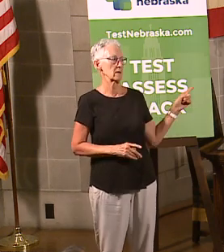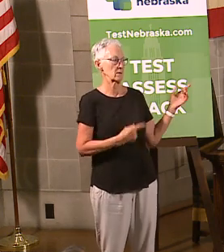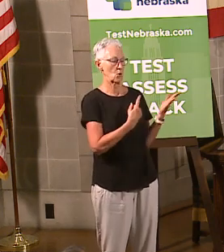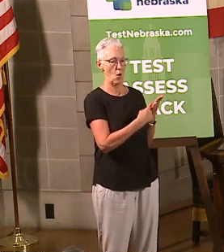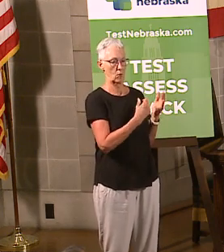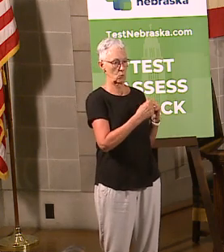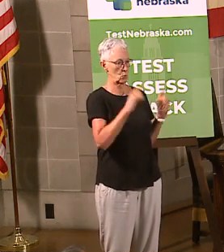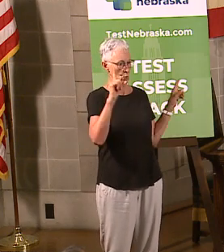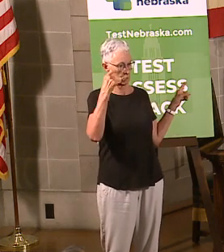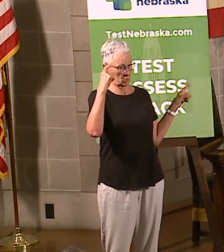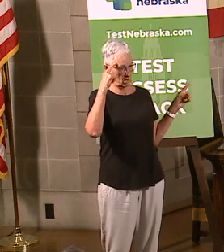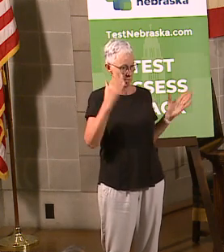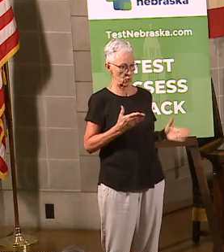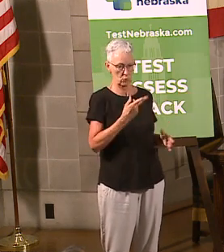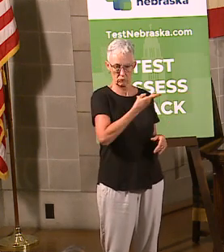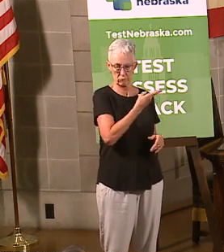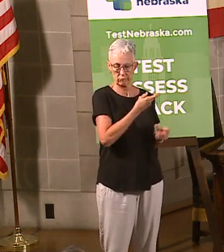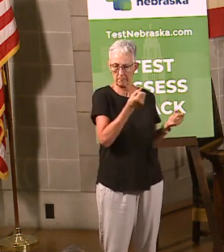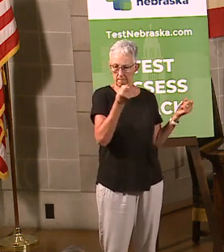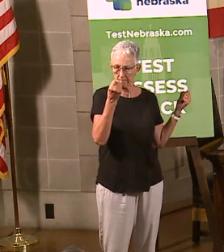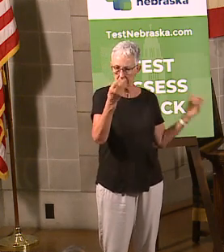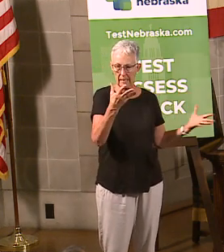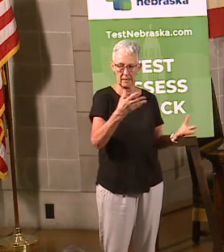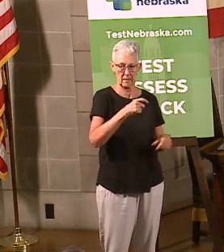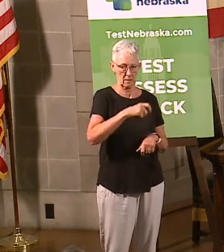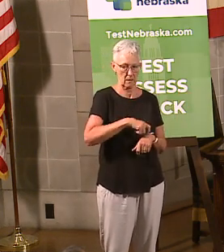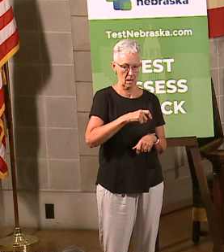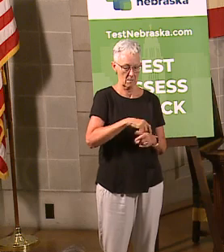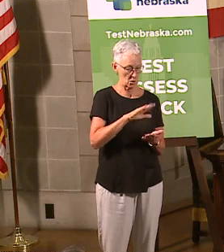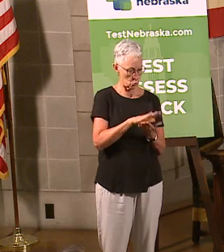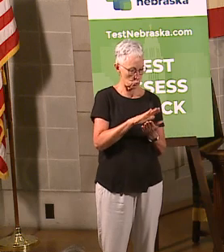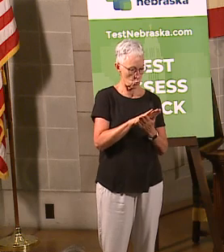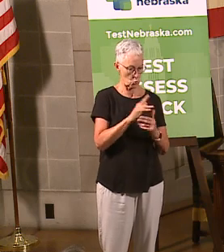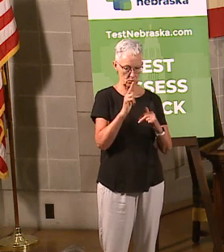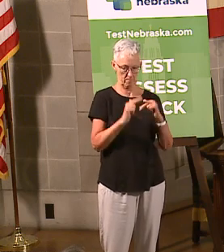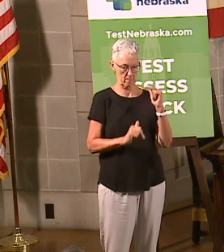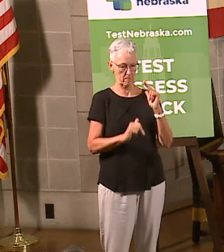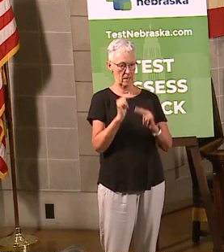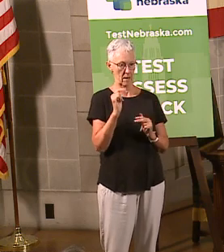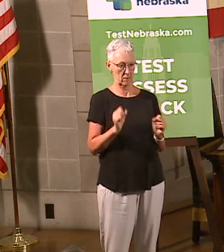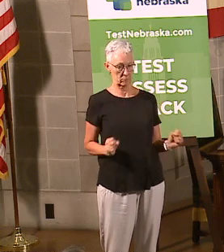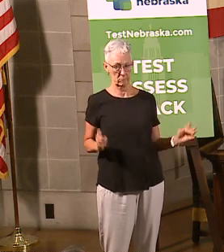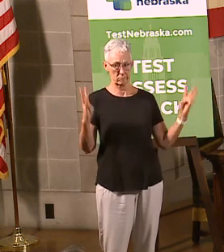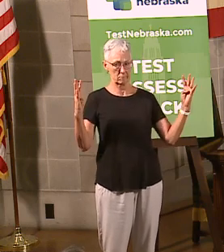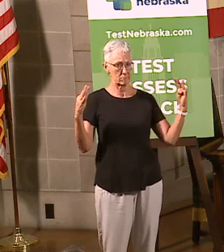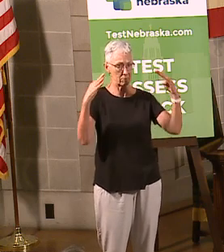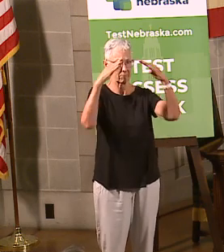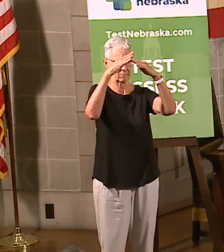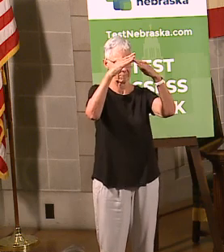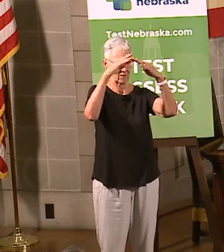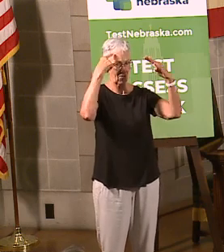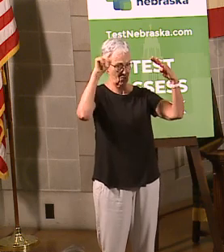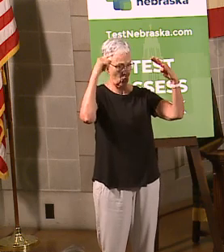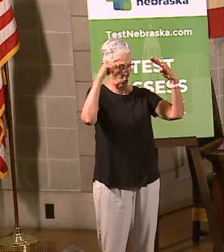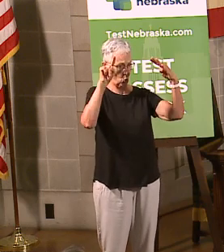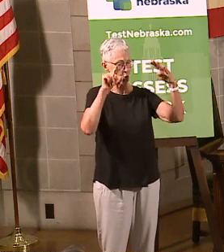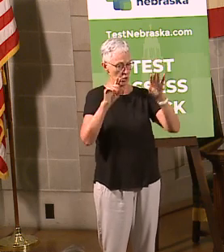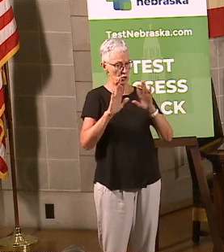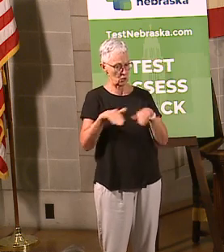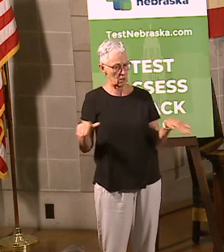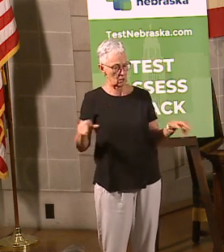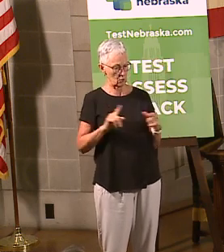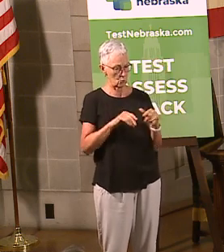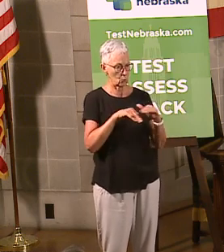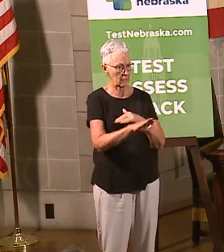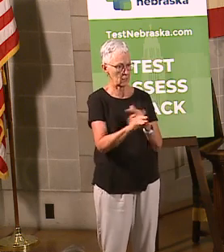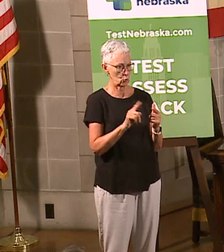times is really schools are built for students, right? That we intended that always have intended that we could get to a point where we're able to